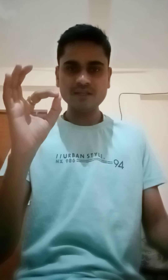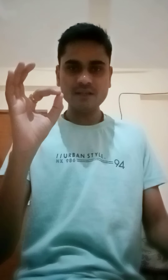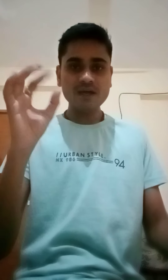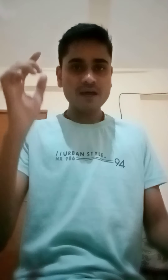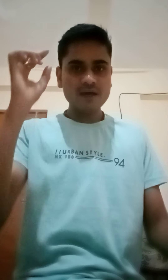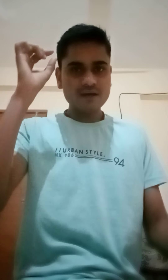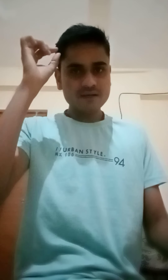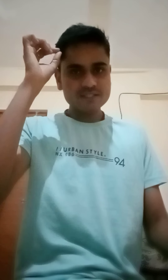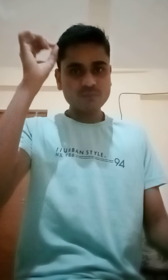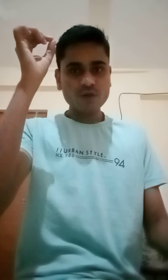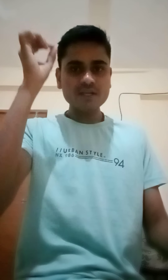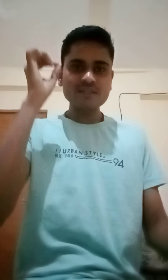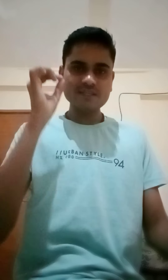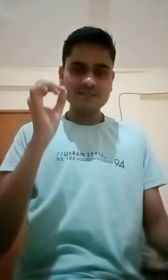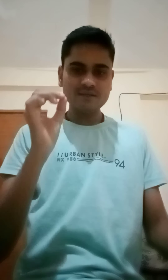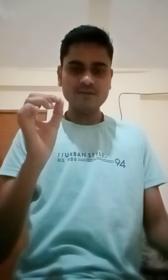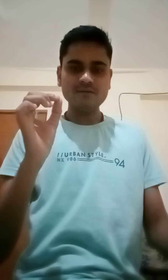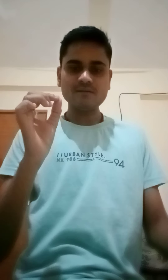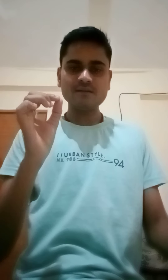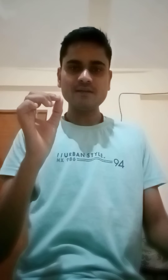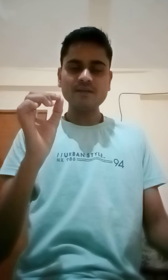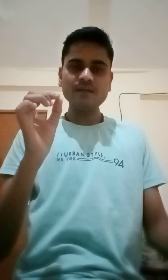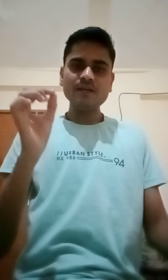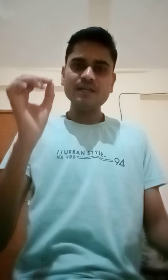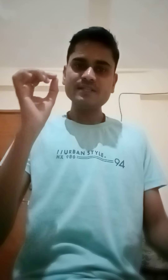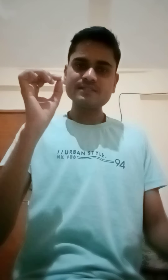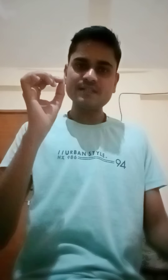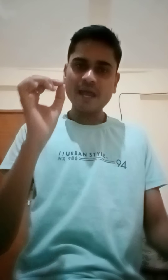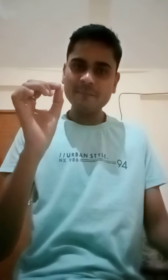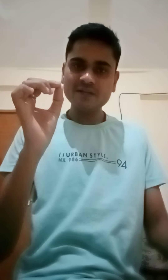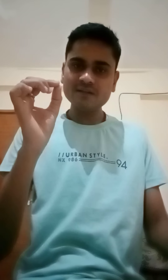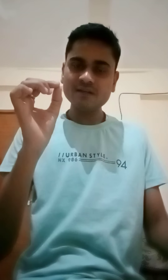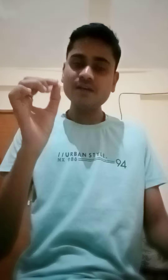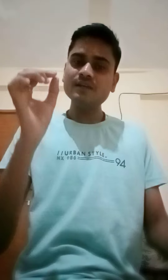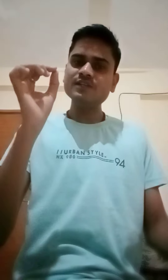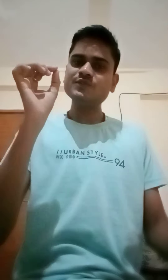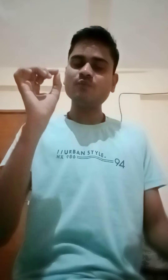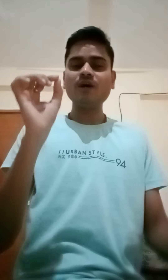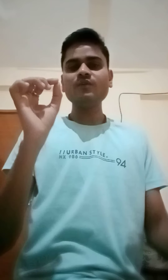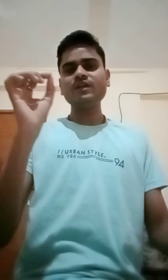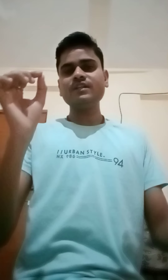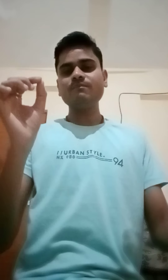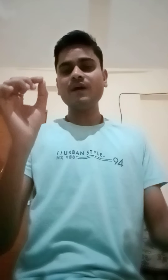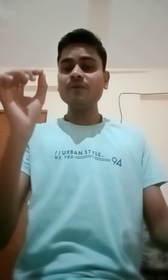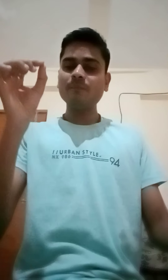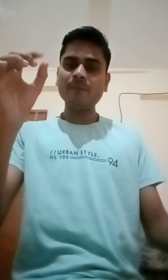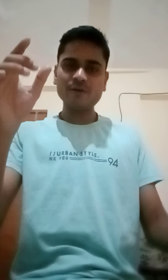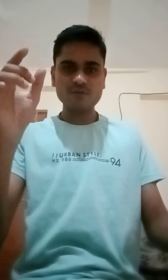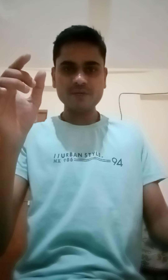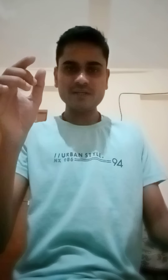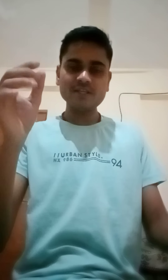thin, smaller than the hair. Its diameter is 125 micrometer, that